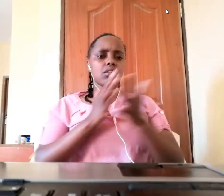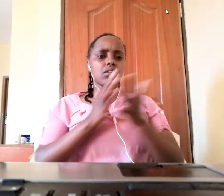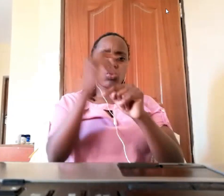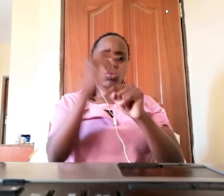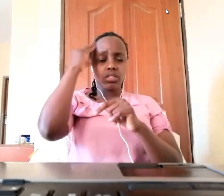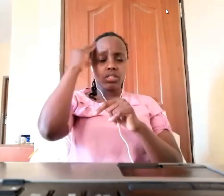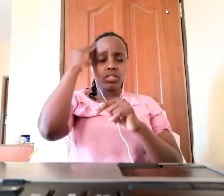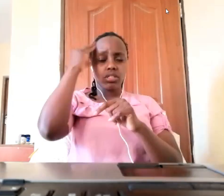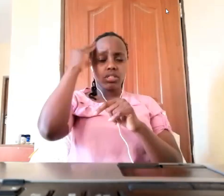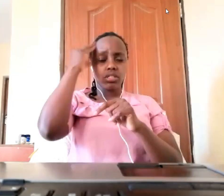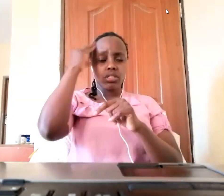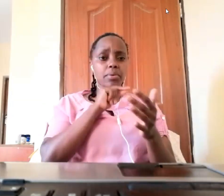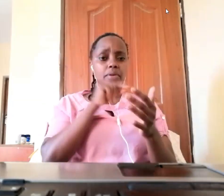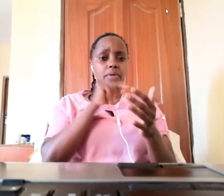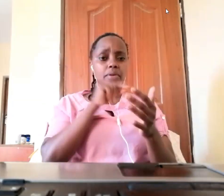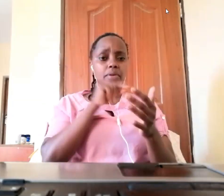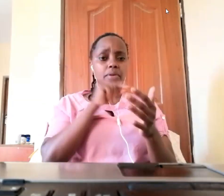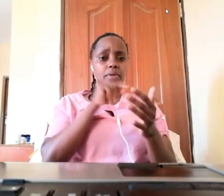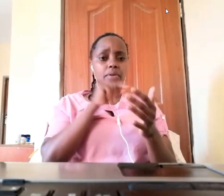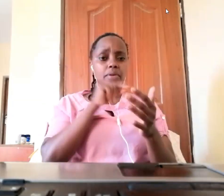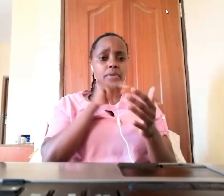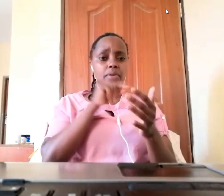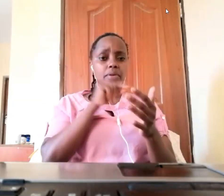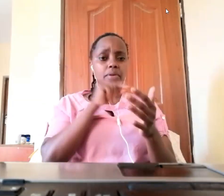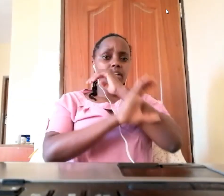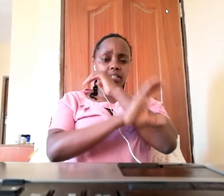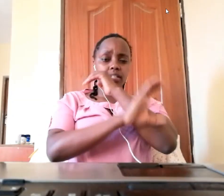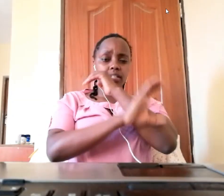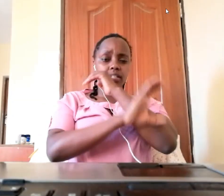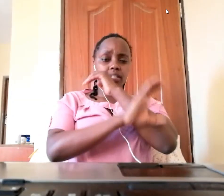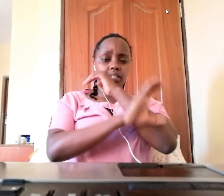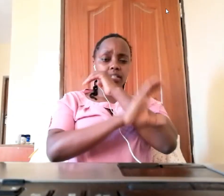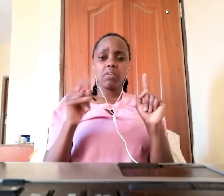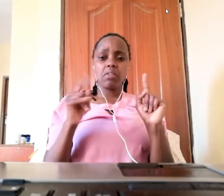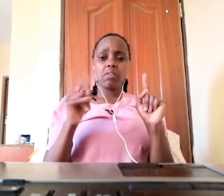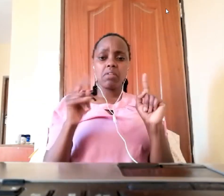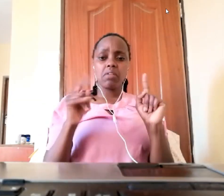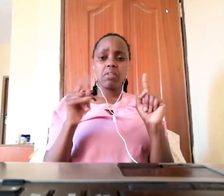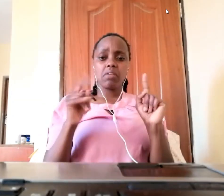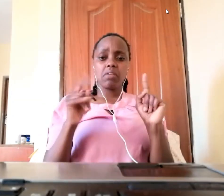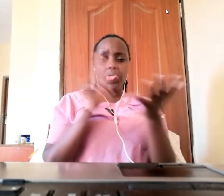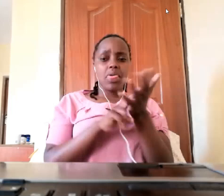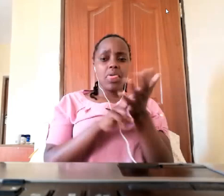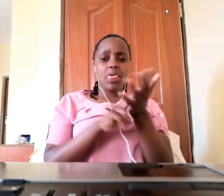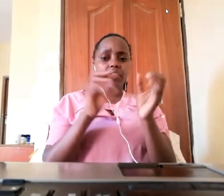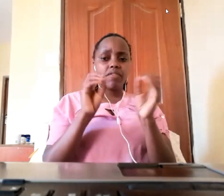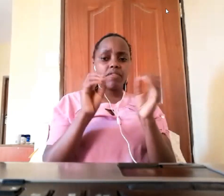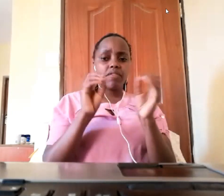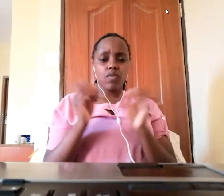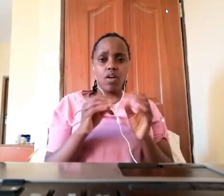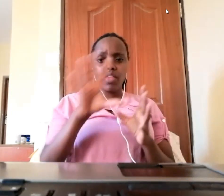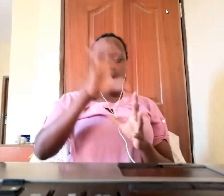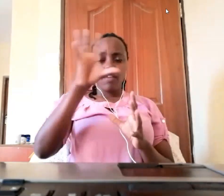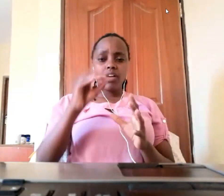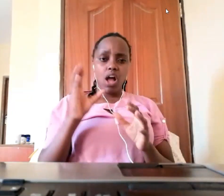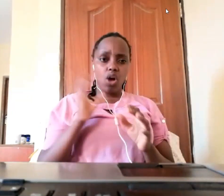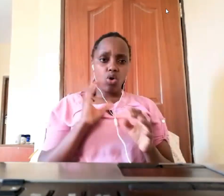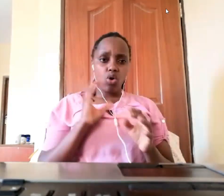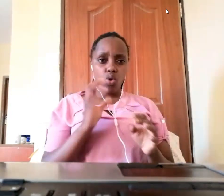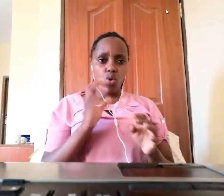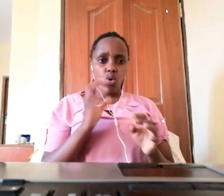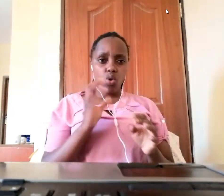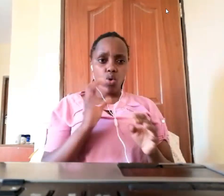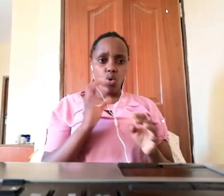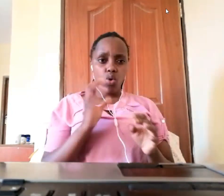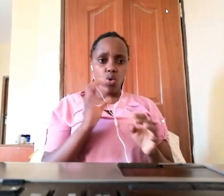instruments that Somalia has ratified. So in a situation where the countries do not ratify, the African Committee of Experts